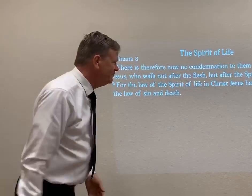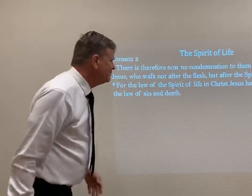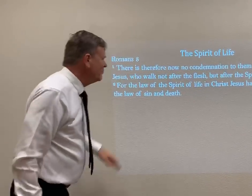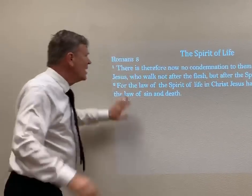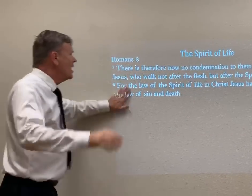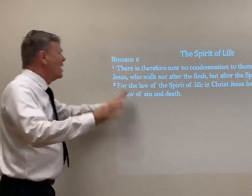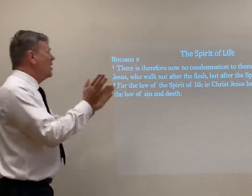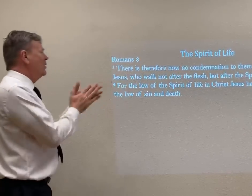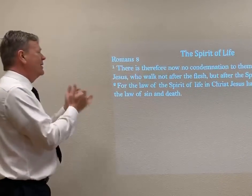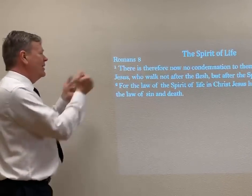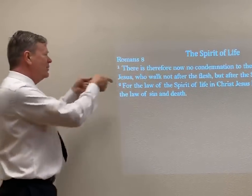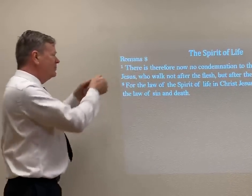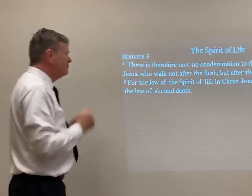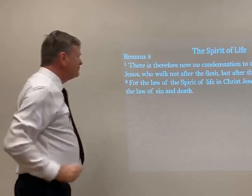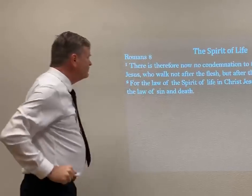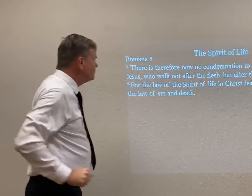That's good. All right, so.